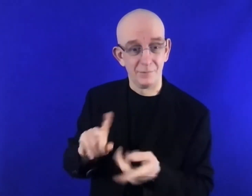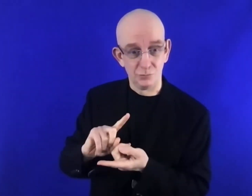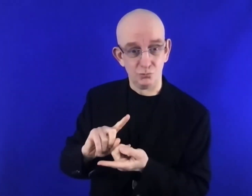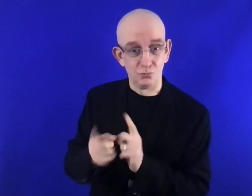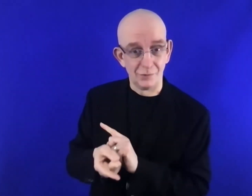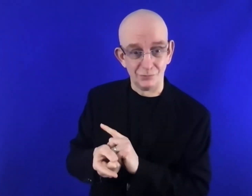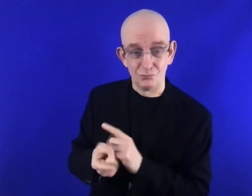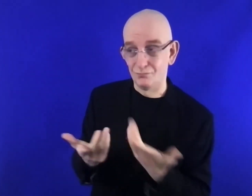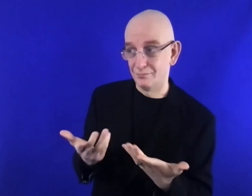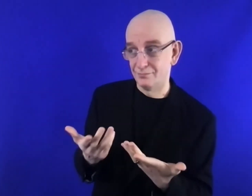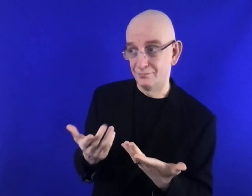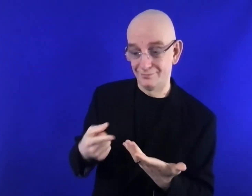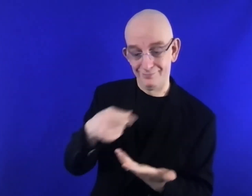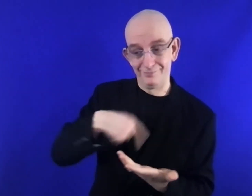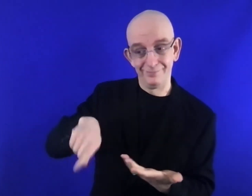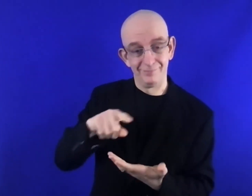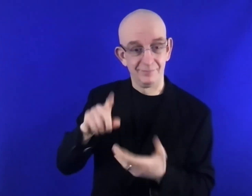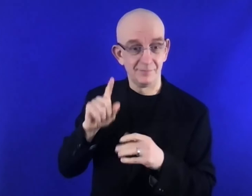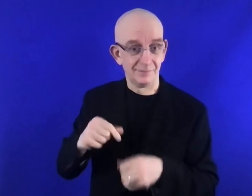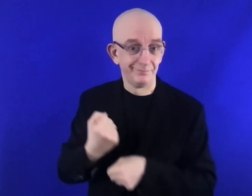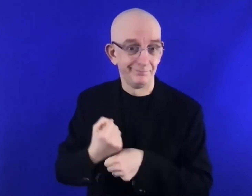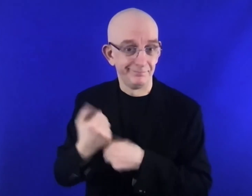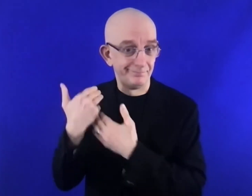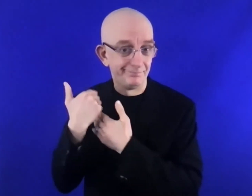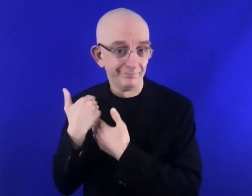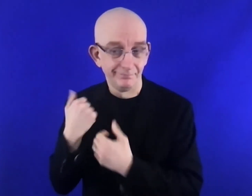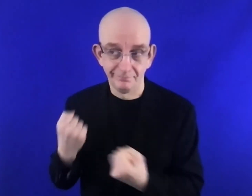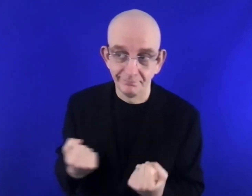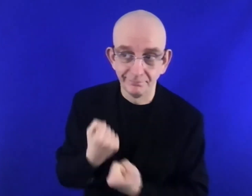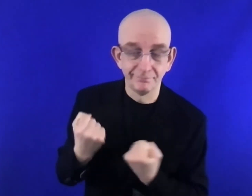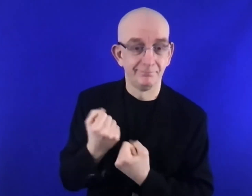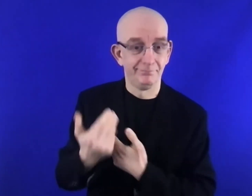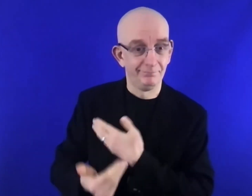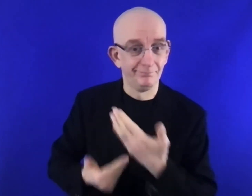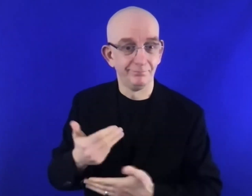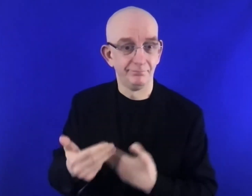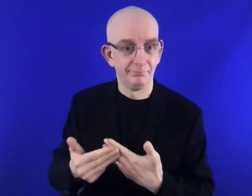Let's continue with Abbas.